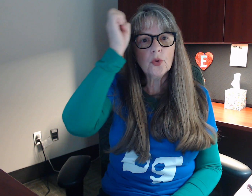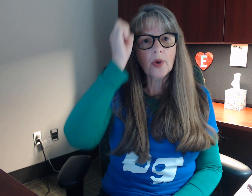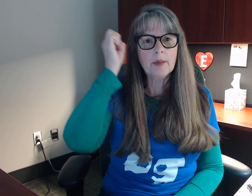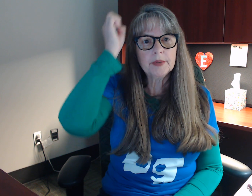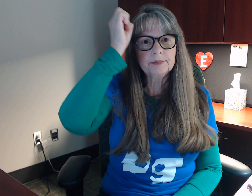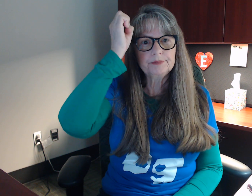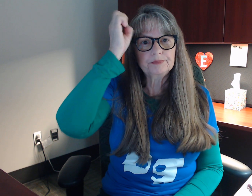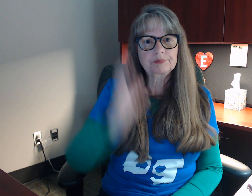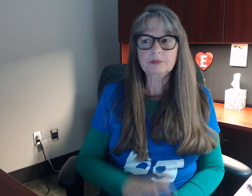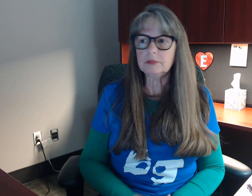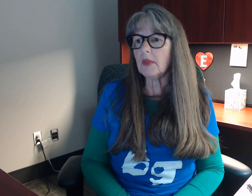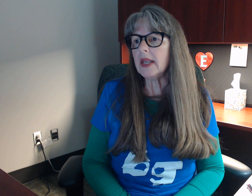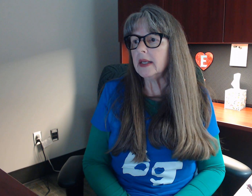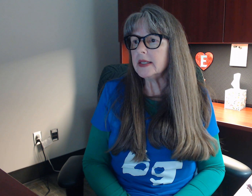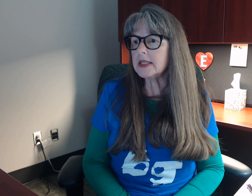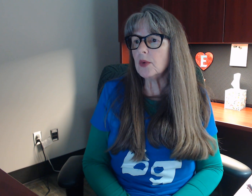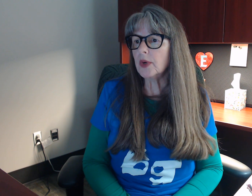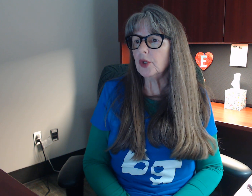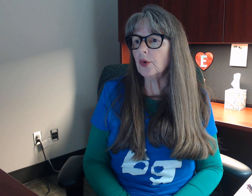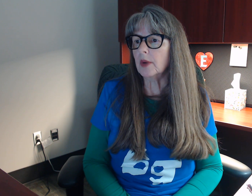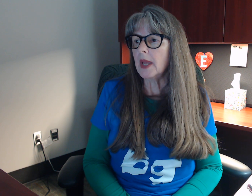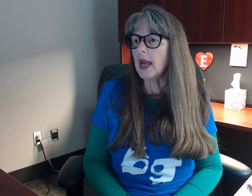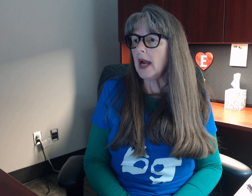Europe. Now let's see, we're in Europe.